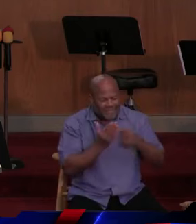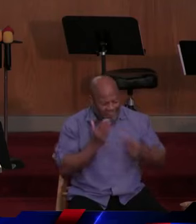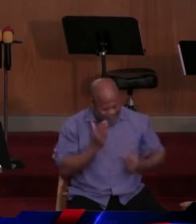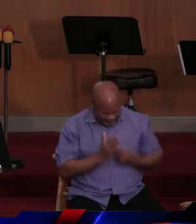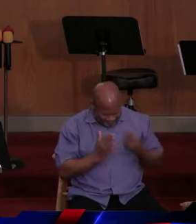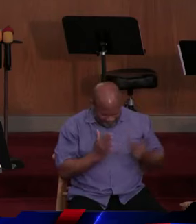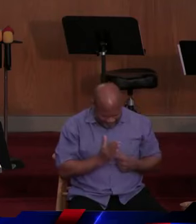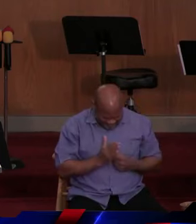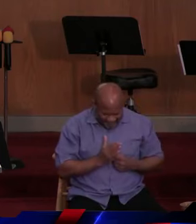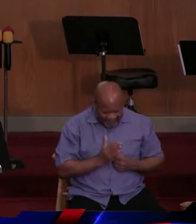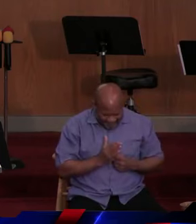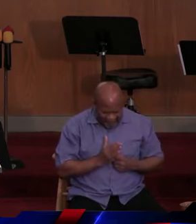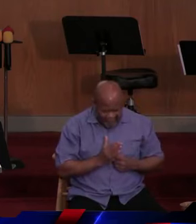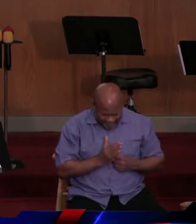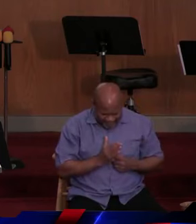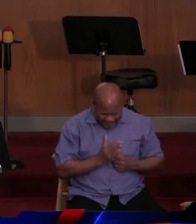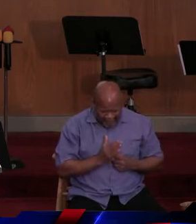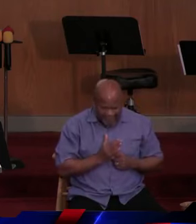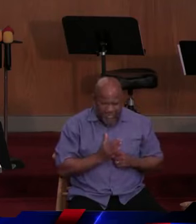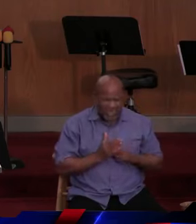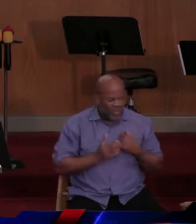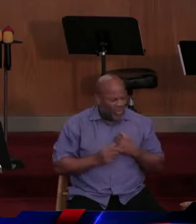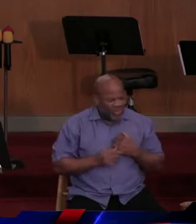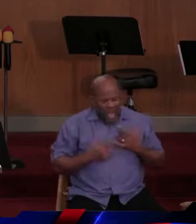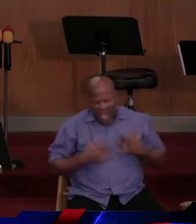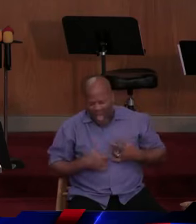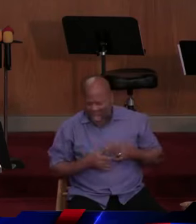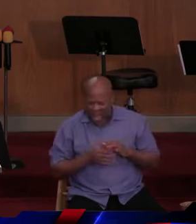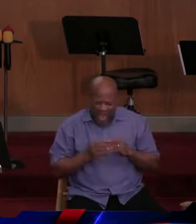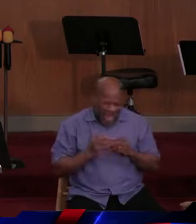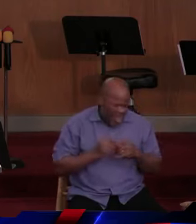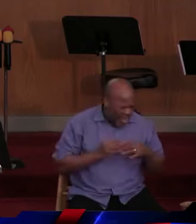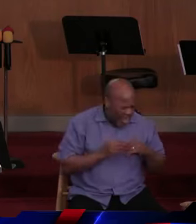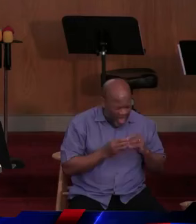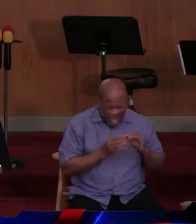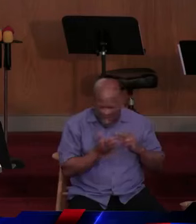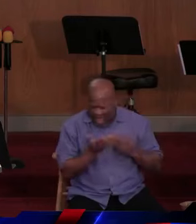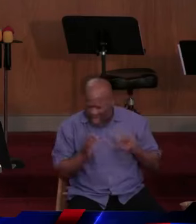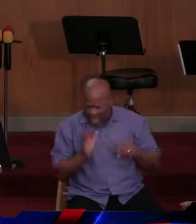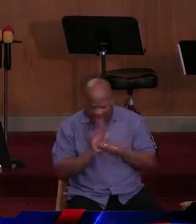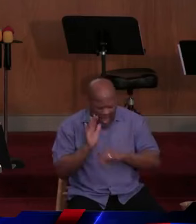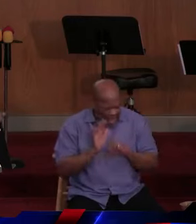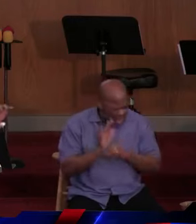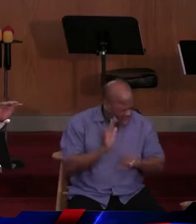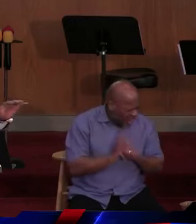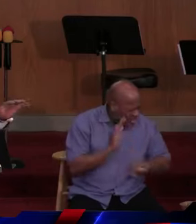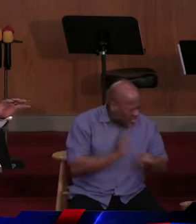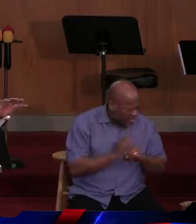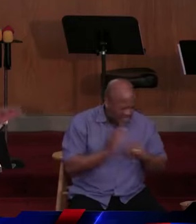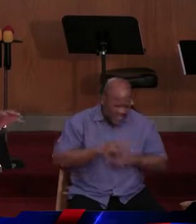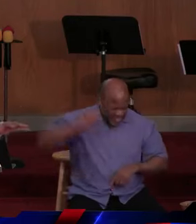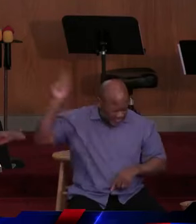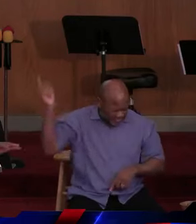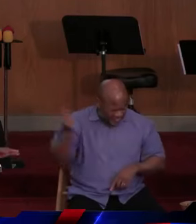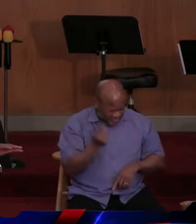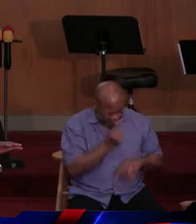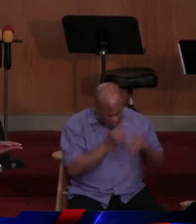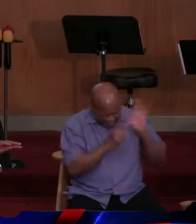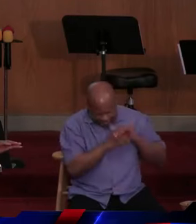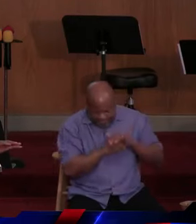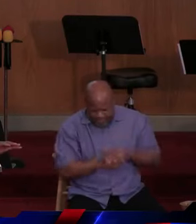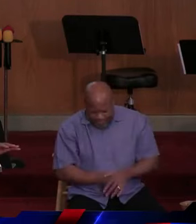sometimes God got to shut you up so he can open you up. Even in the church, sometimes God got to shut you